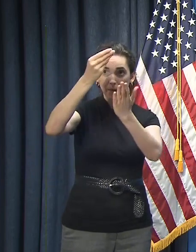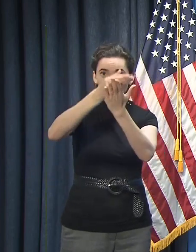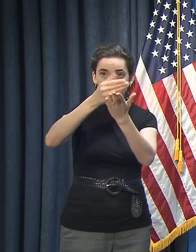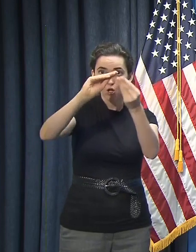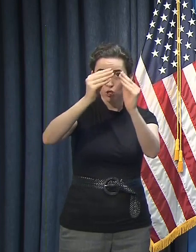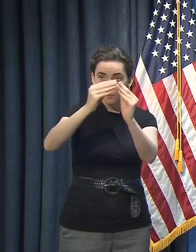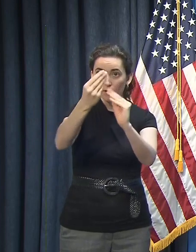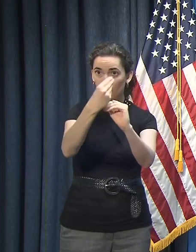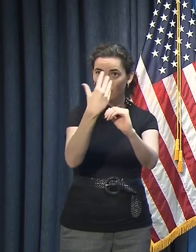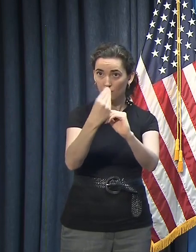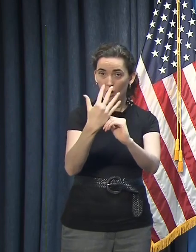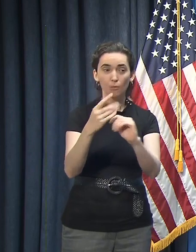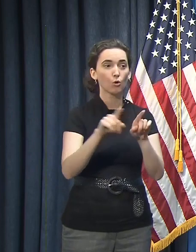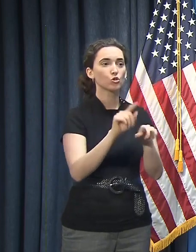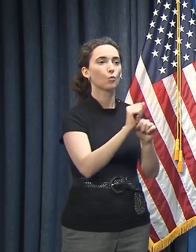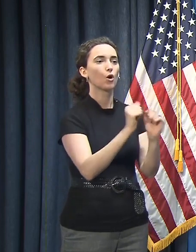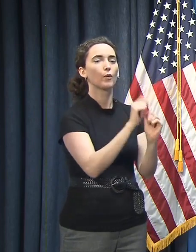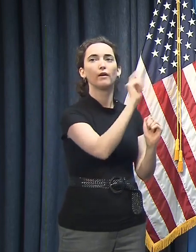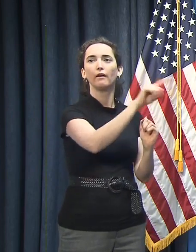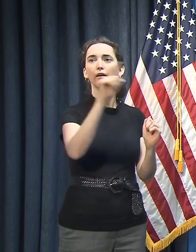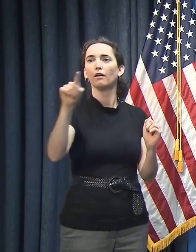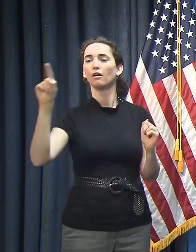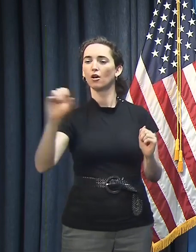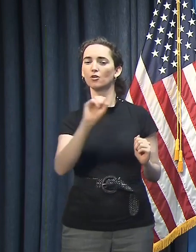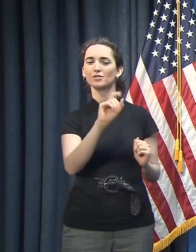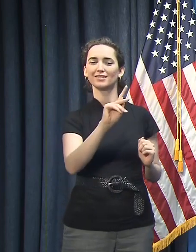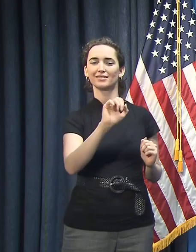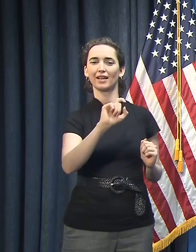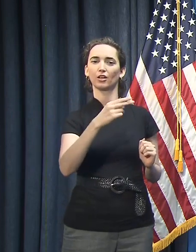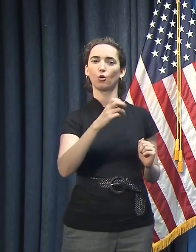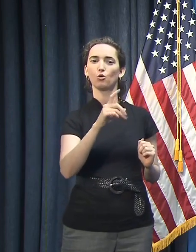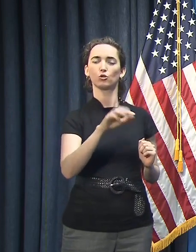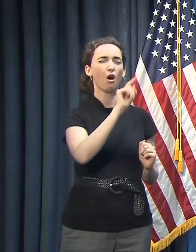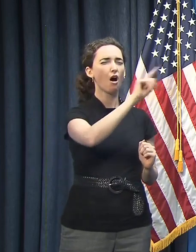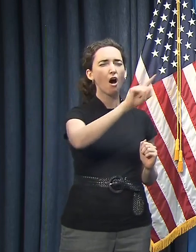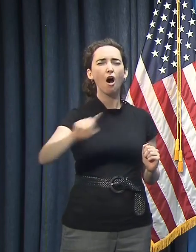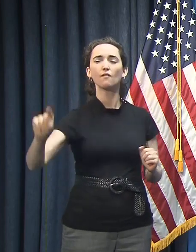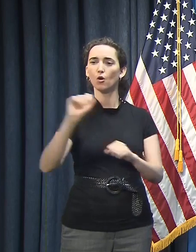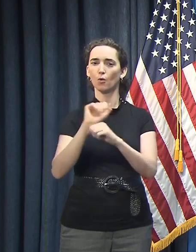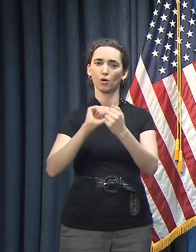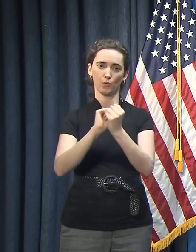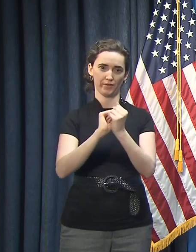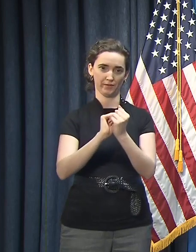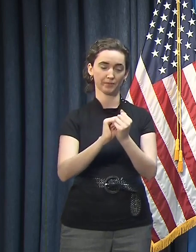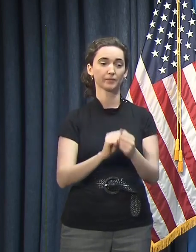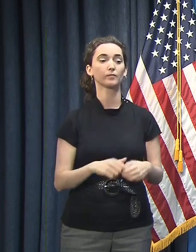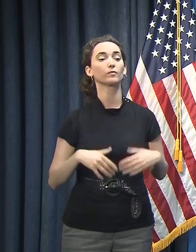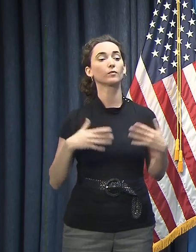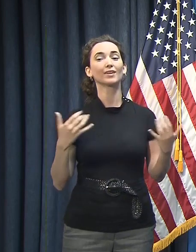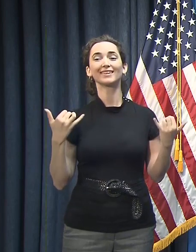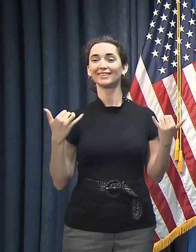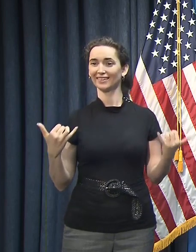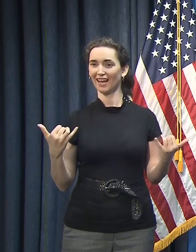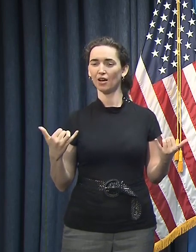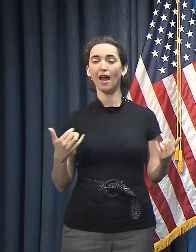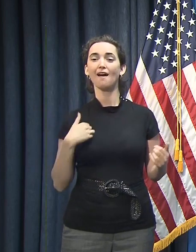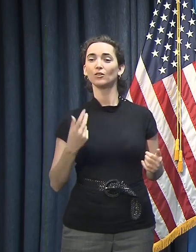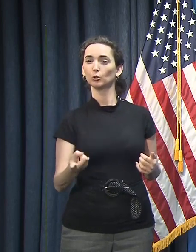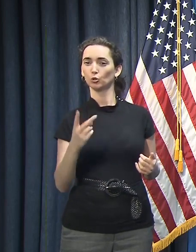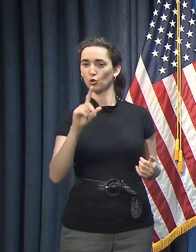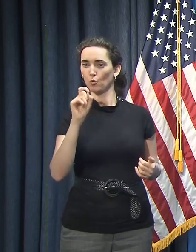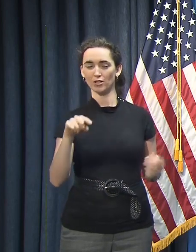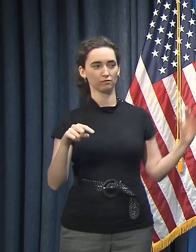working with stakeholders across the spectrum. So with that, we're going to get to a couple of